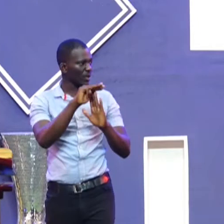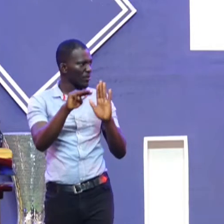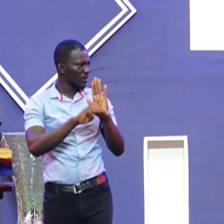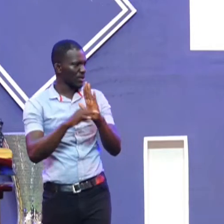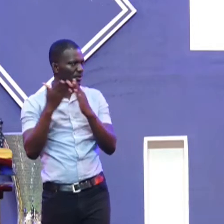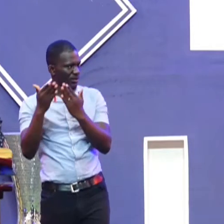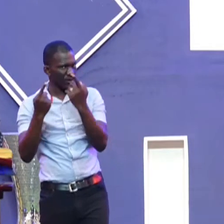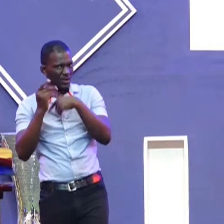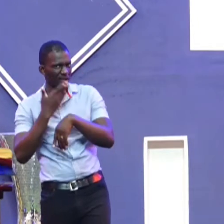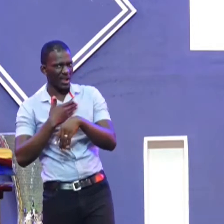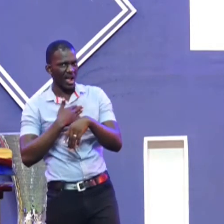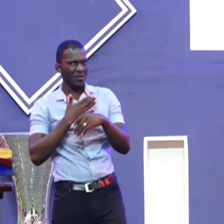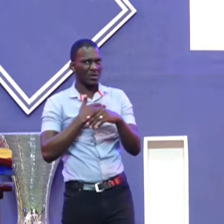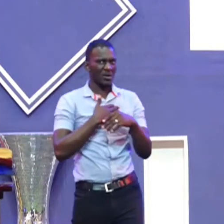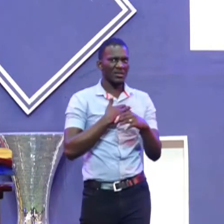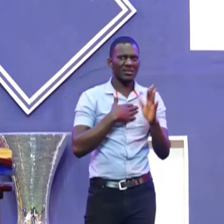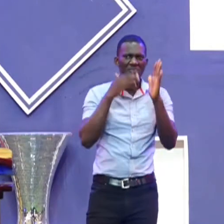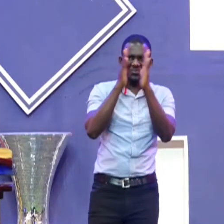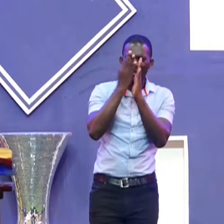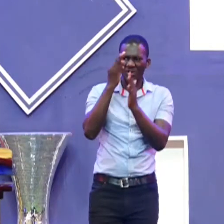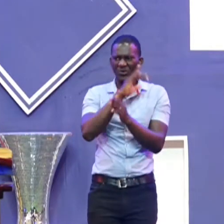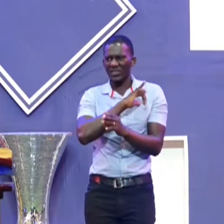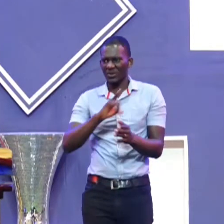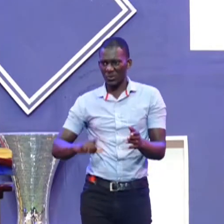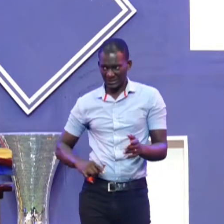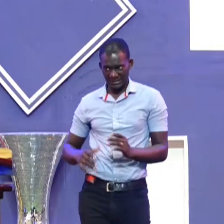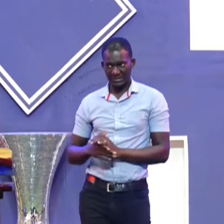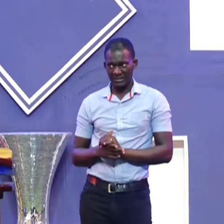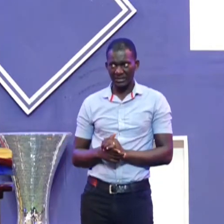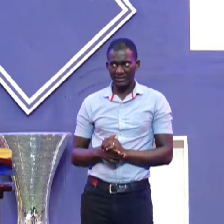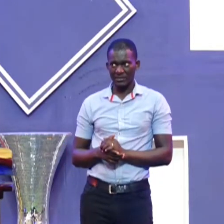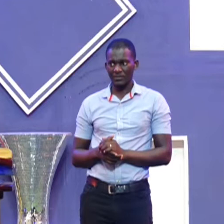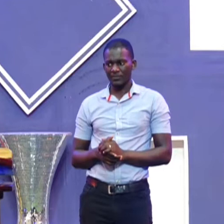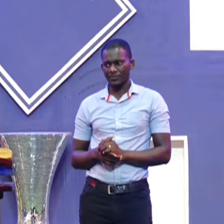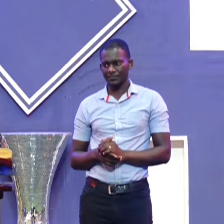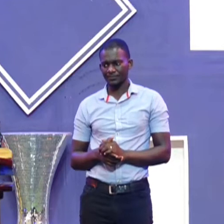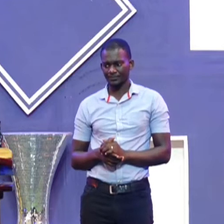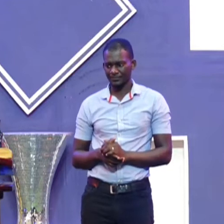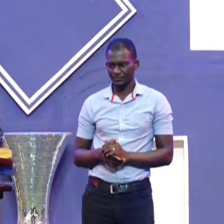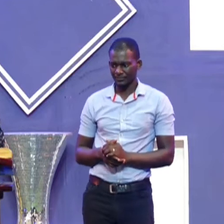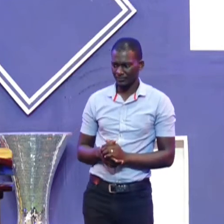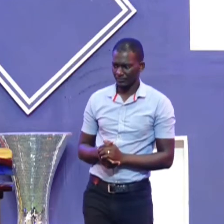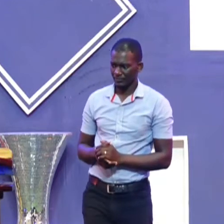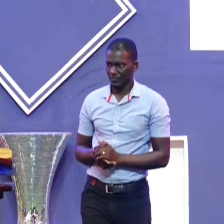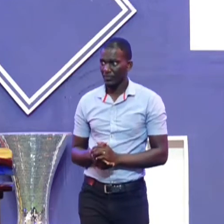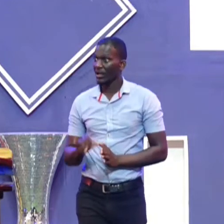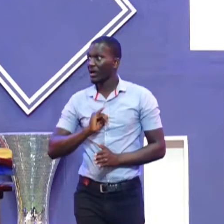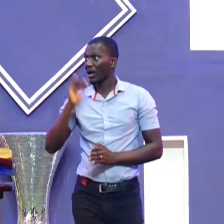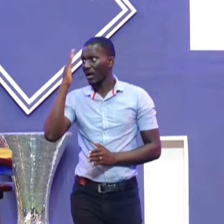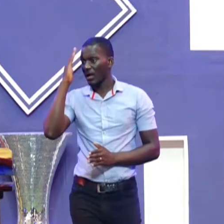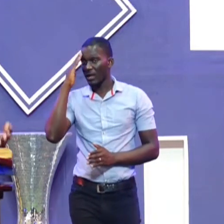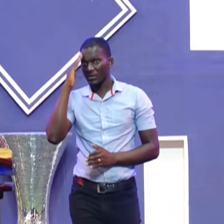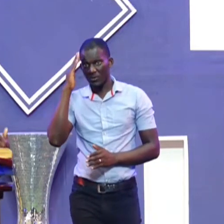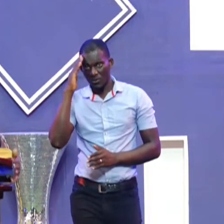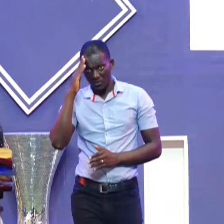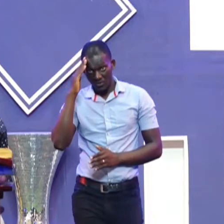sala ya mukama waffe. I think there is what we call the Lord's prayer. Nze sijiita ene webwe ntio. Me, I don't call it the Lord's prayer. Manyi mukama yali atuigirize